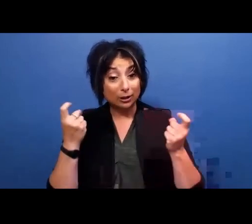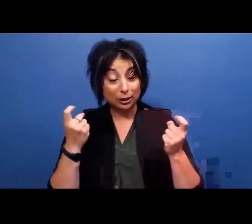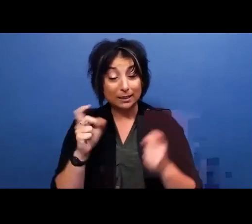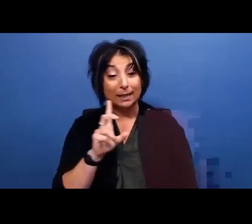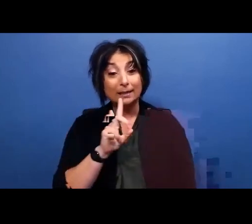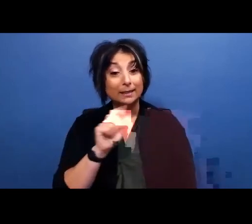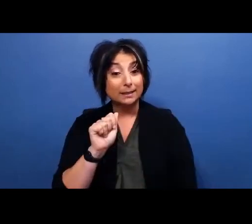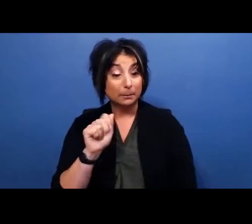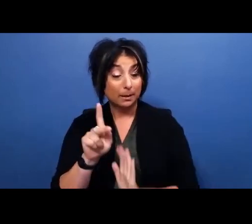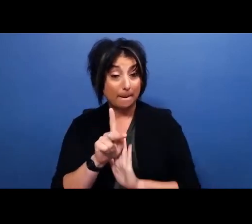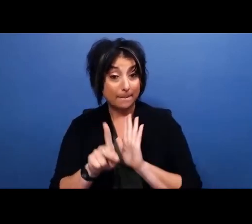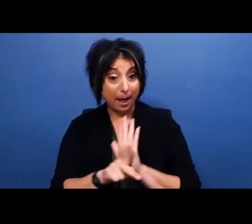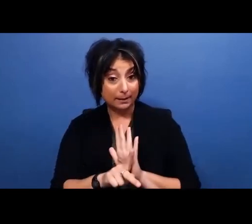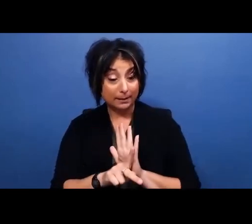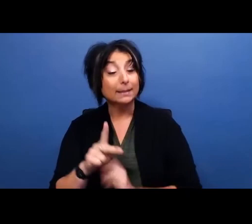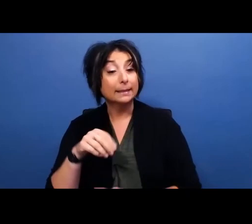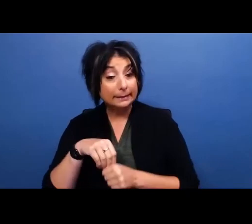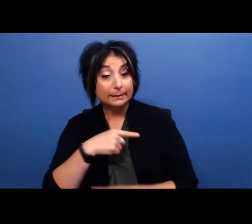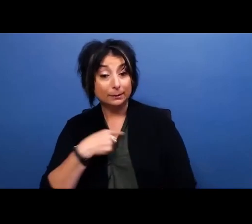disability policy in China.